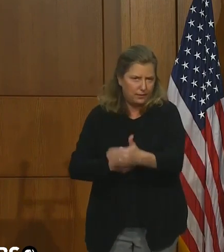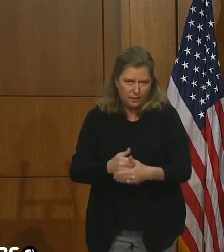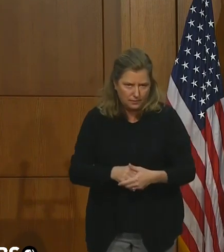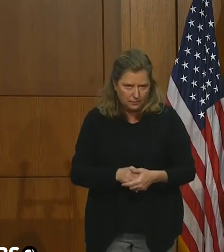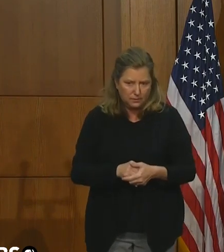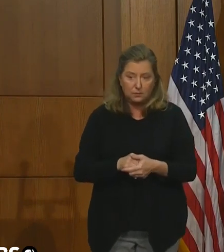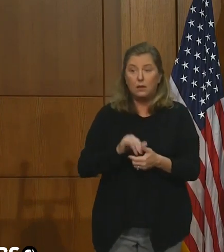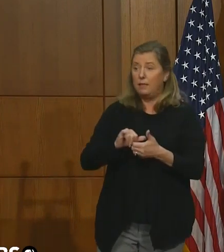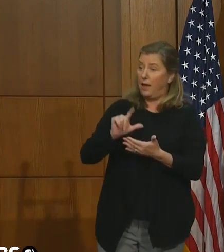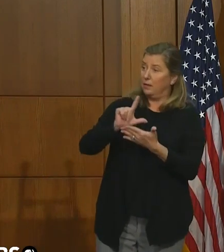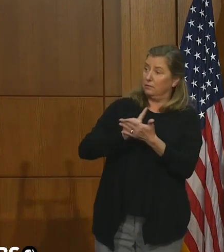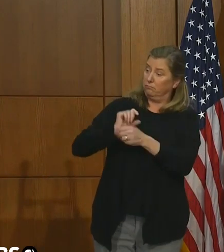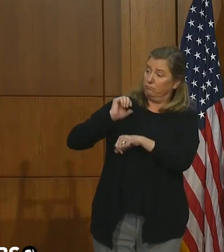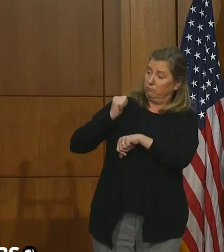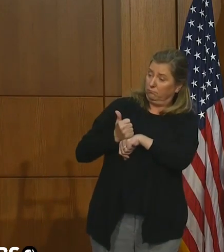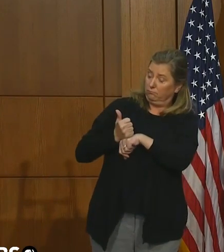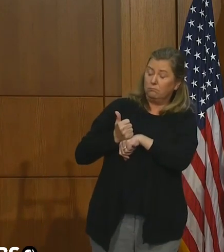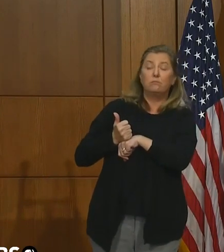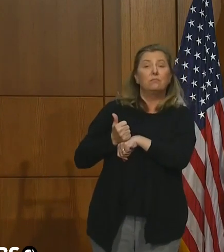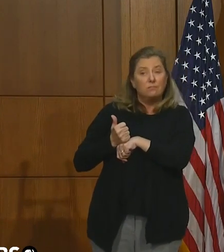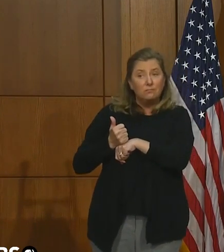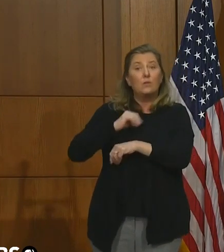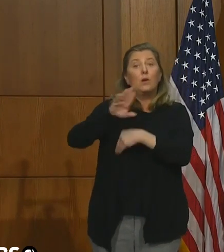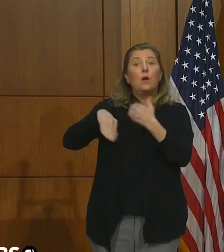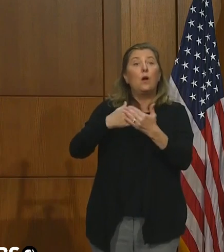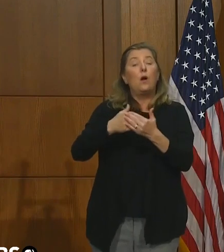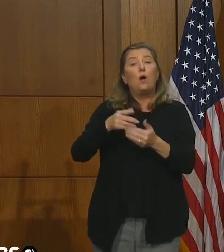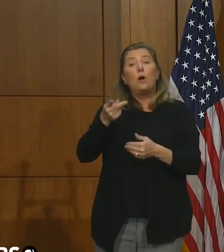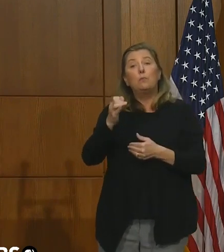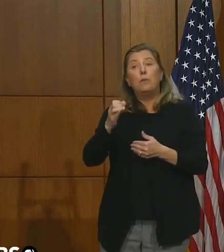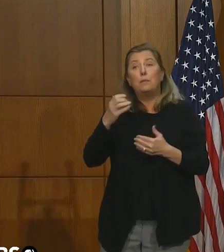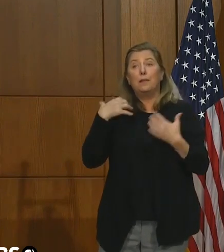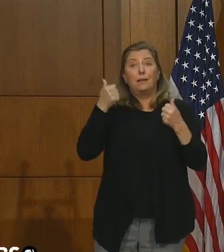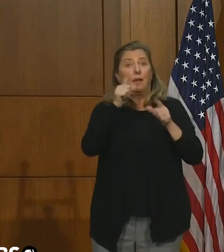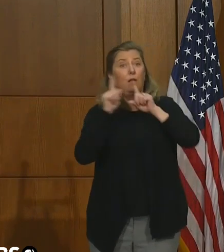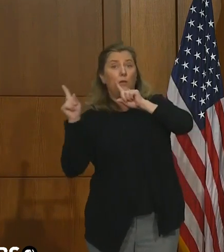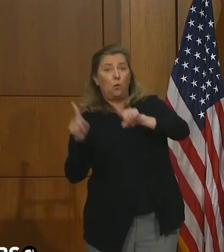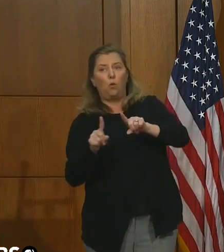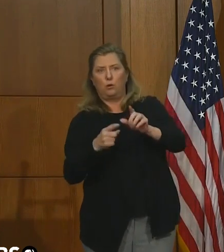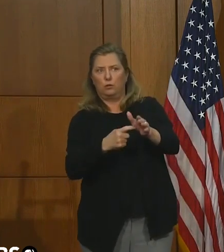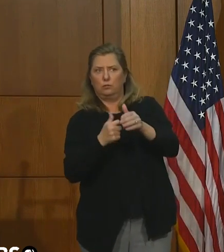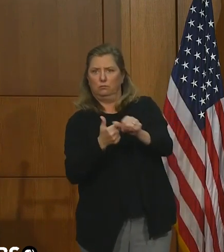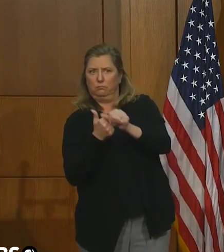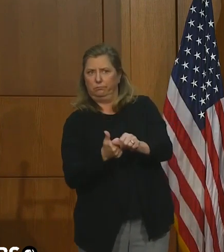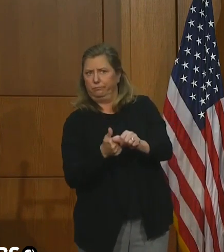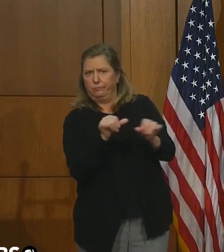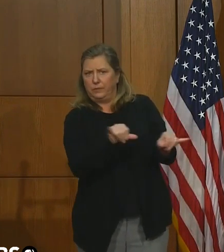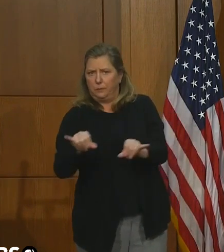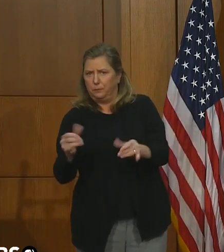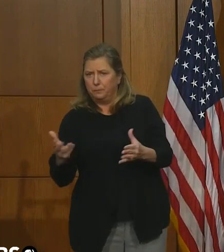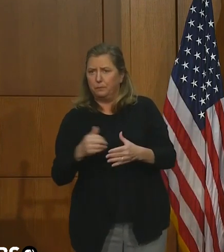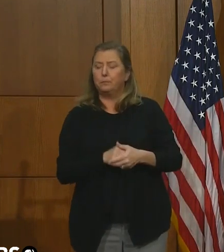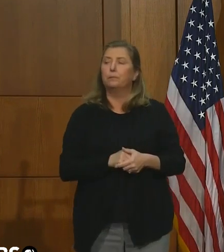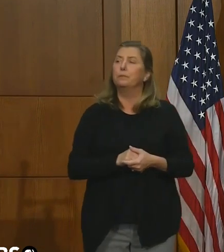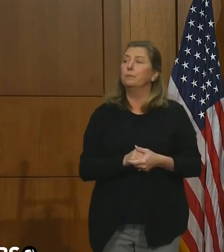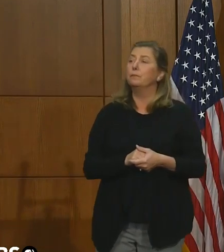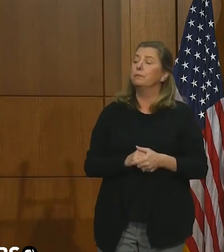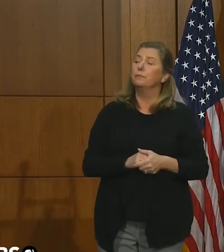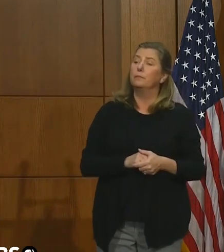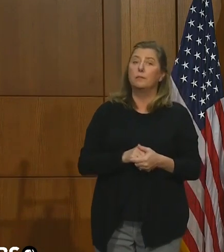is a statutory process by which all orders of public health emergencies are enforced. This